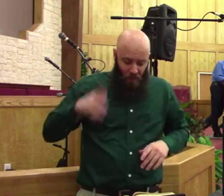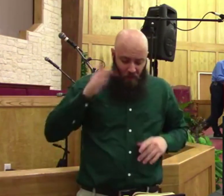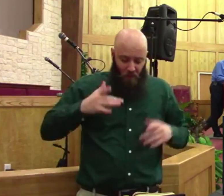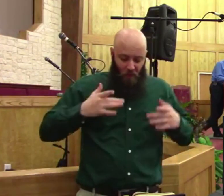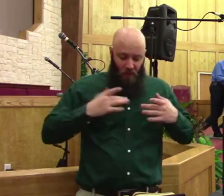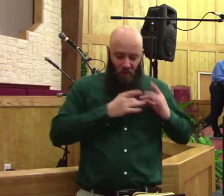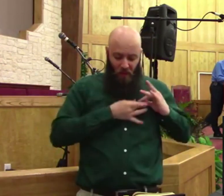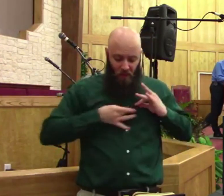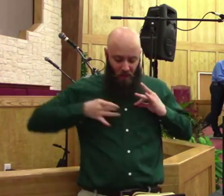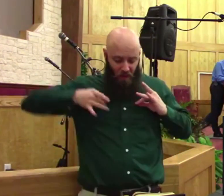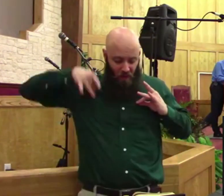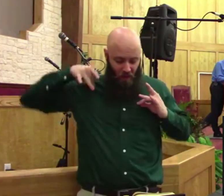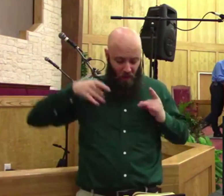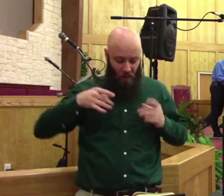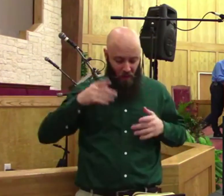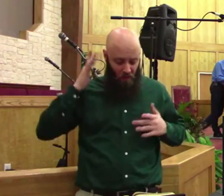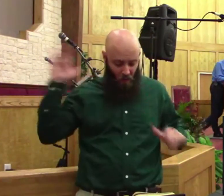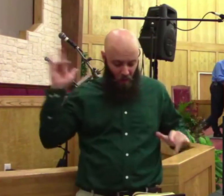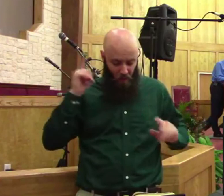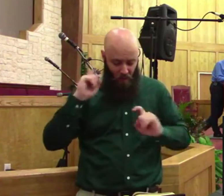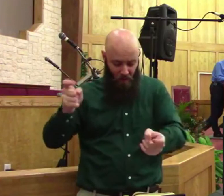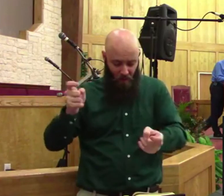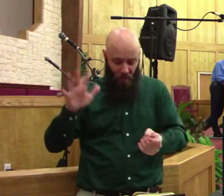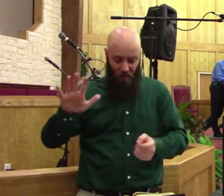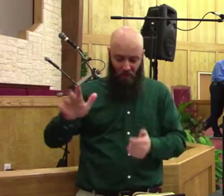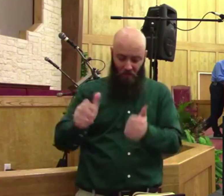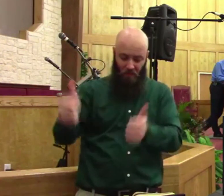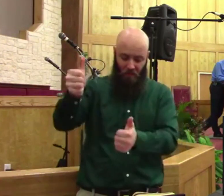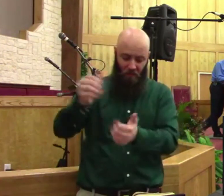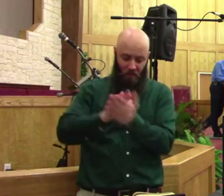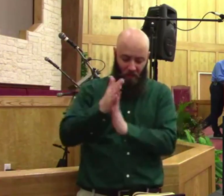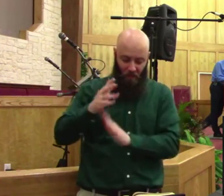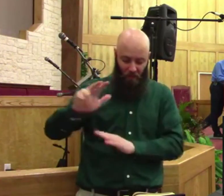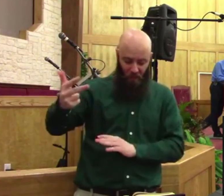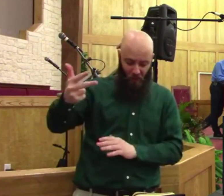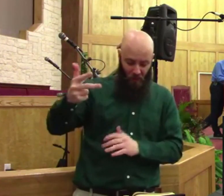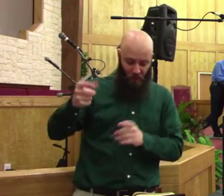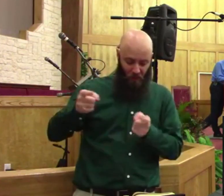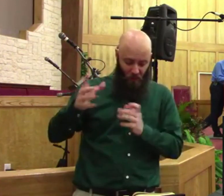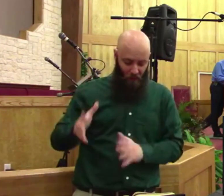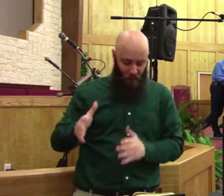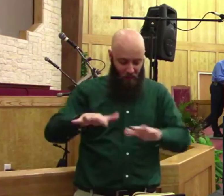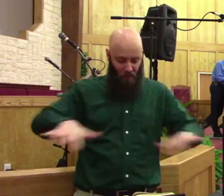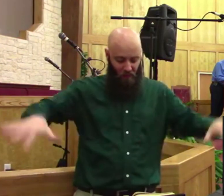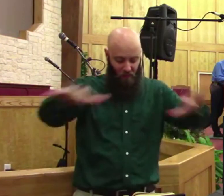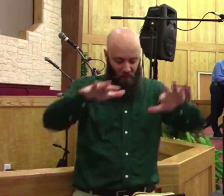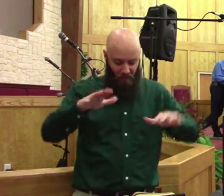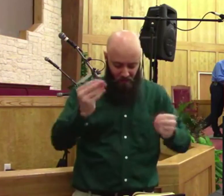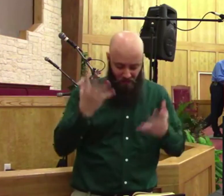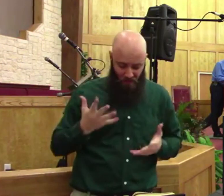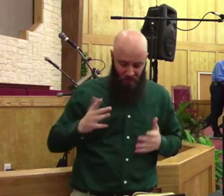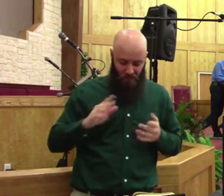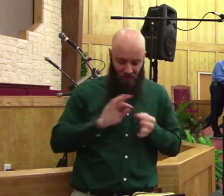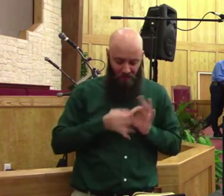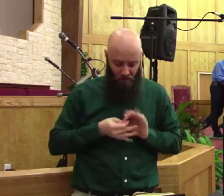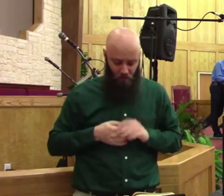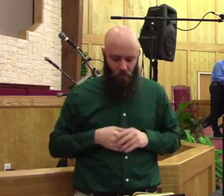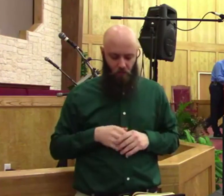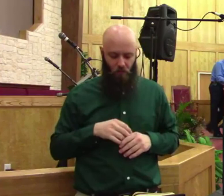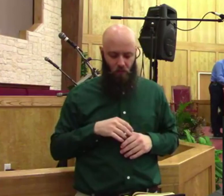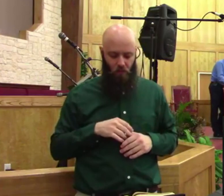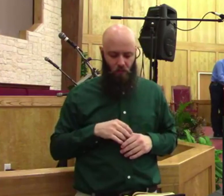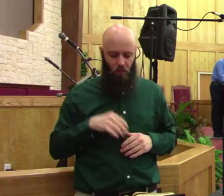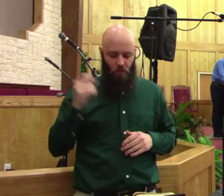to the king the interpretation. King Belshazzar was greatly alarmed, and his color